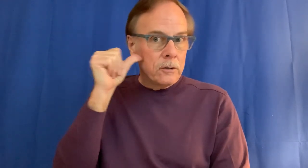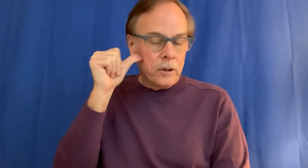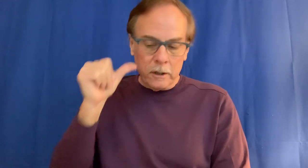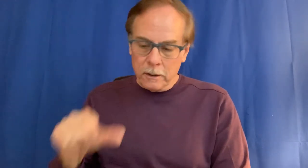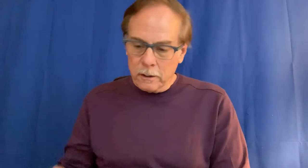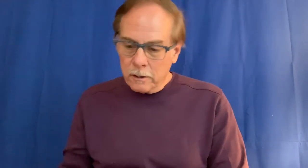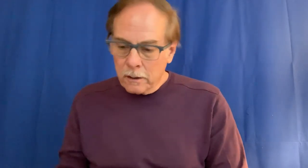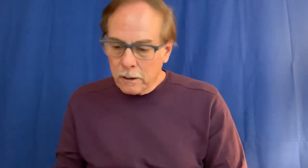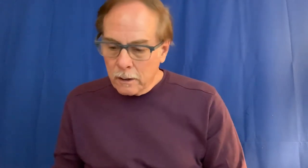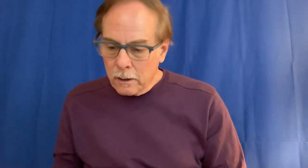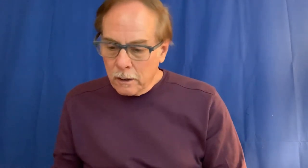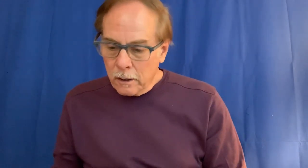cheek.